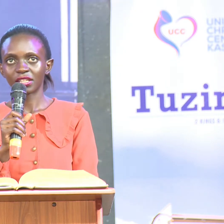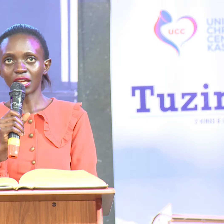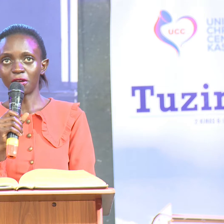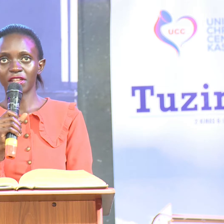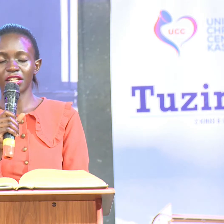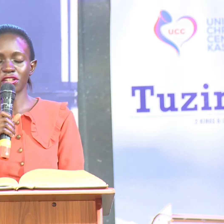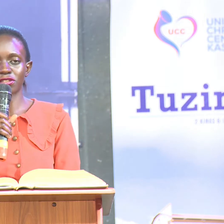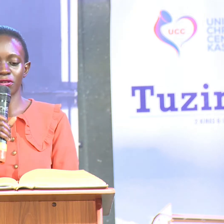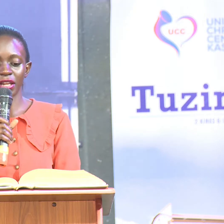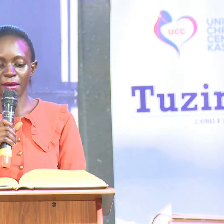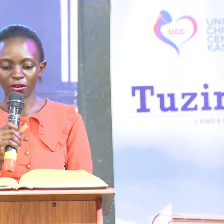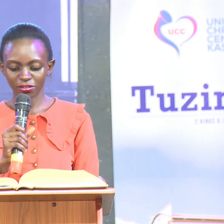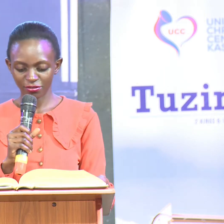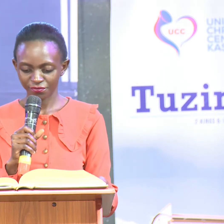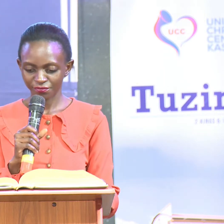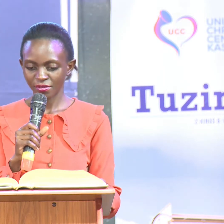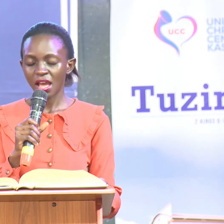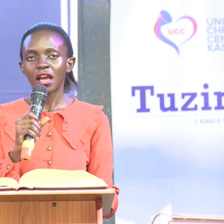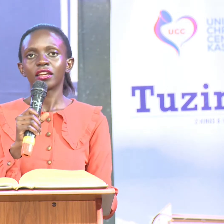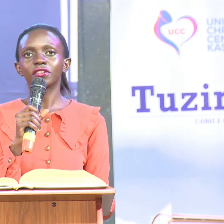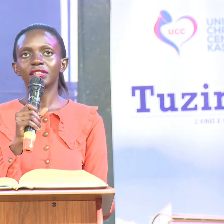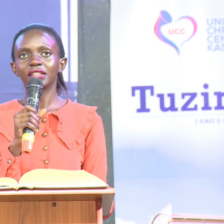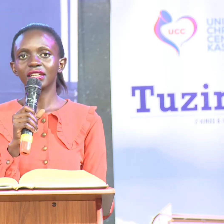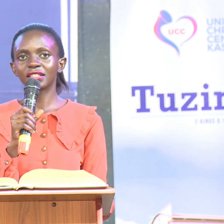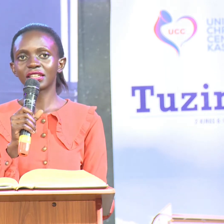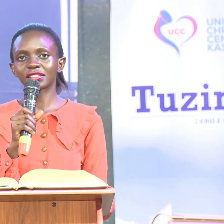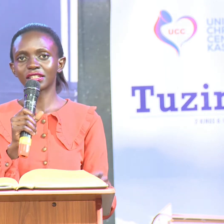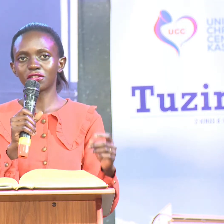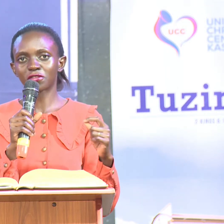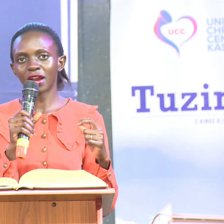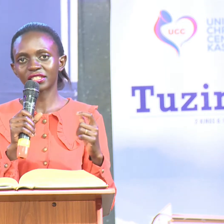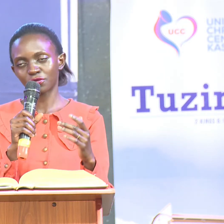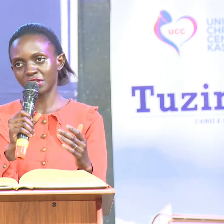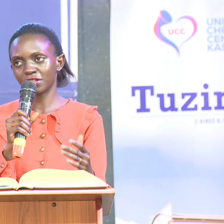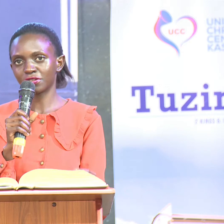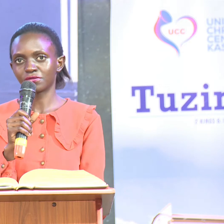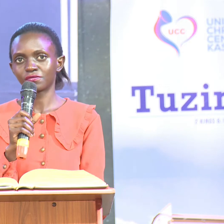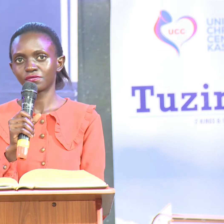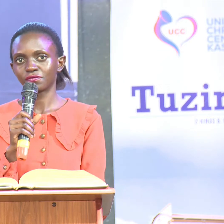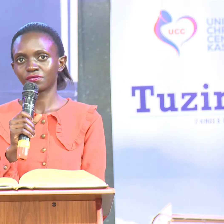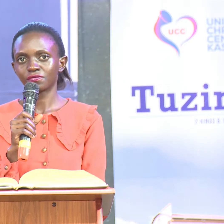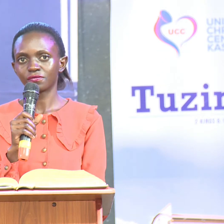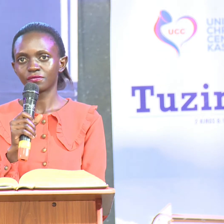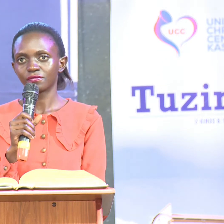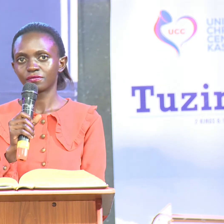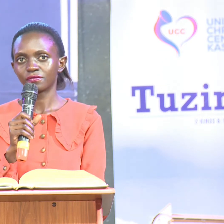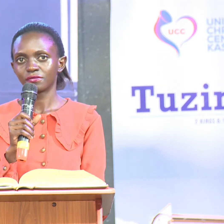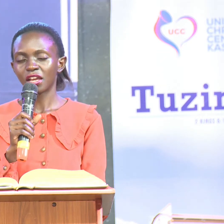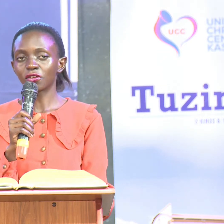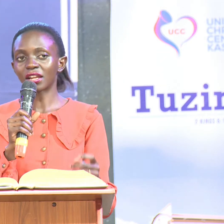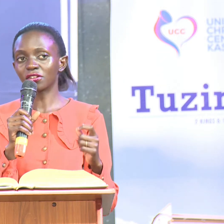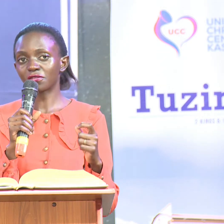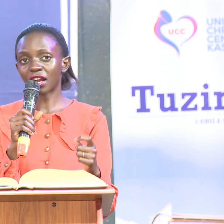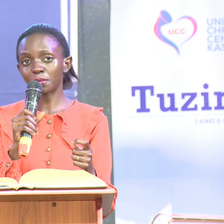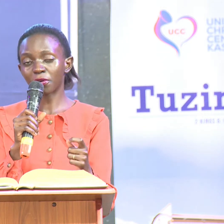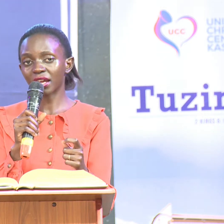some of the nations we read about, you need the seed of Christ within you.